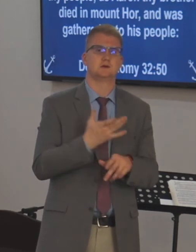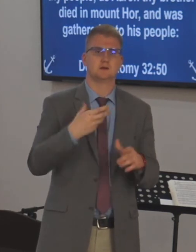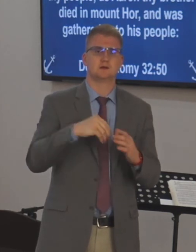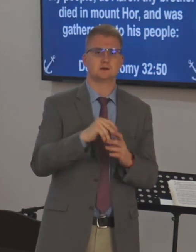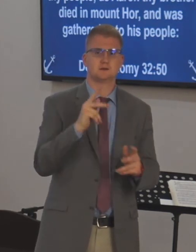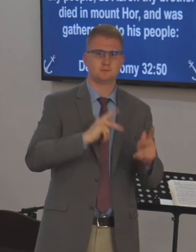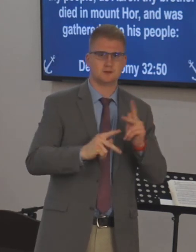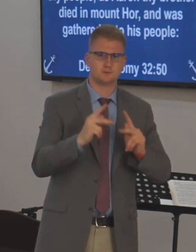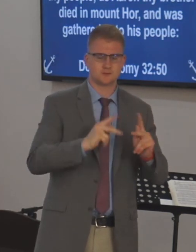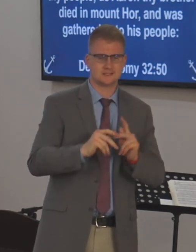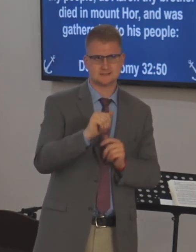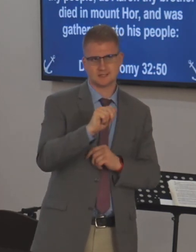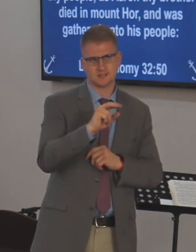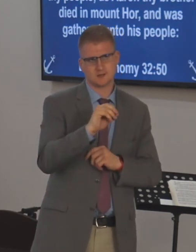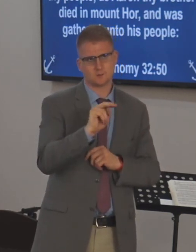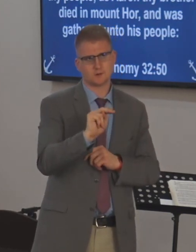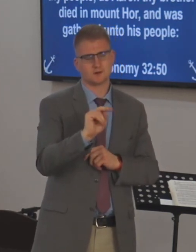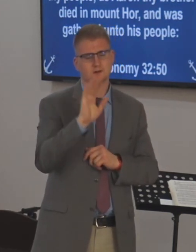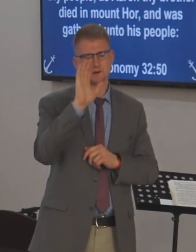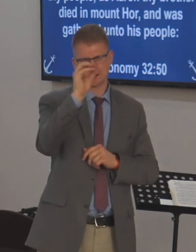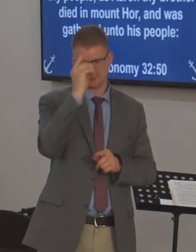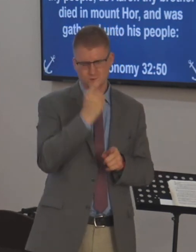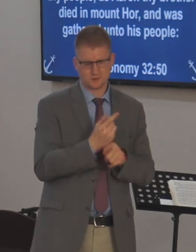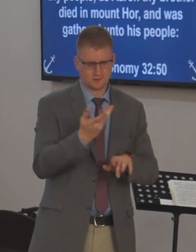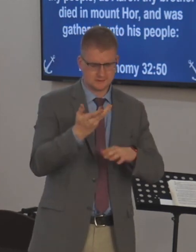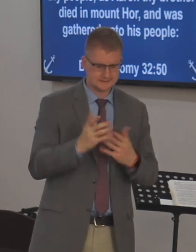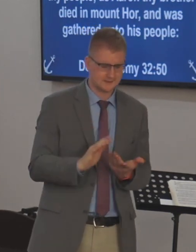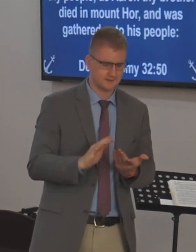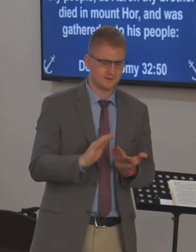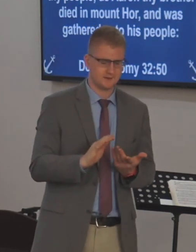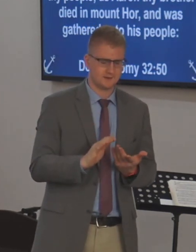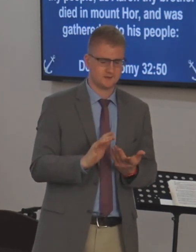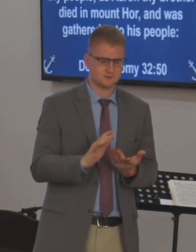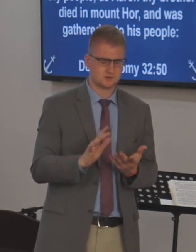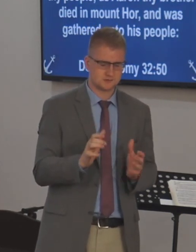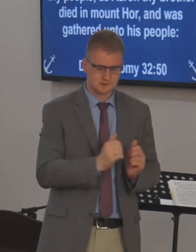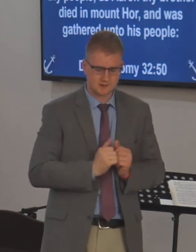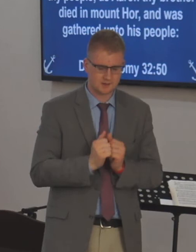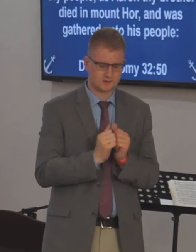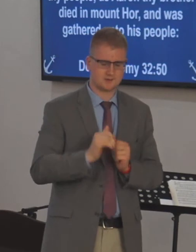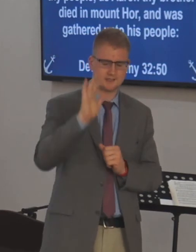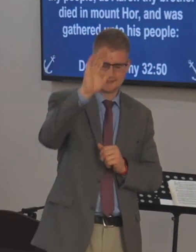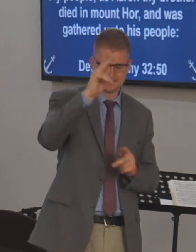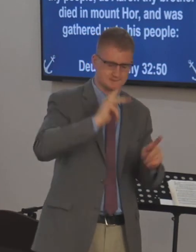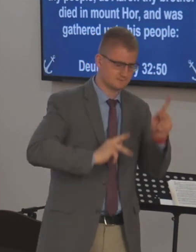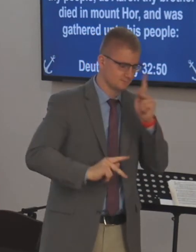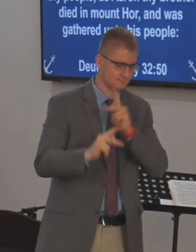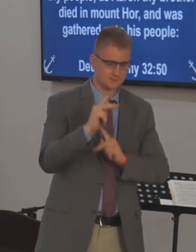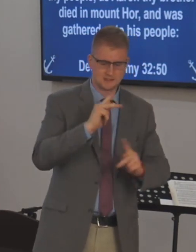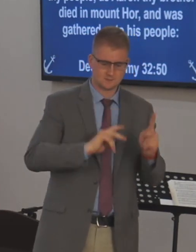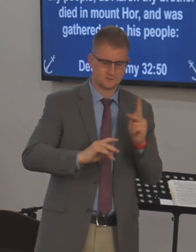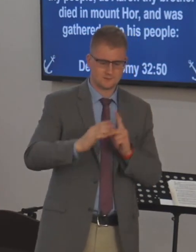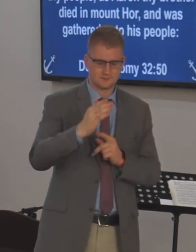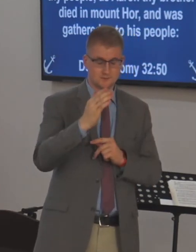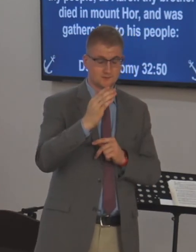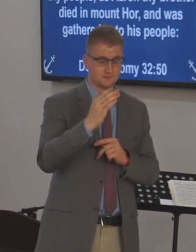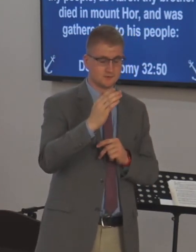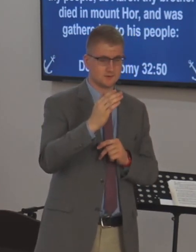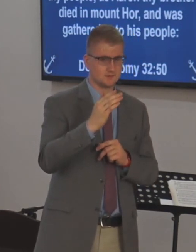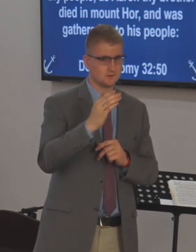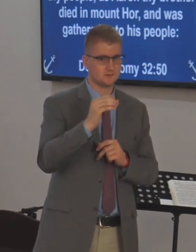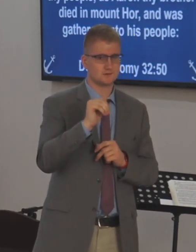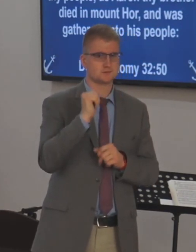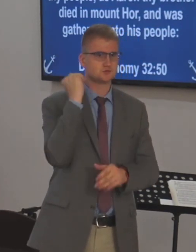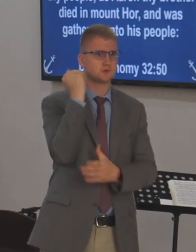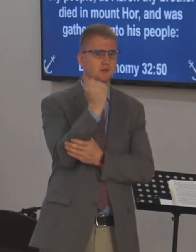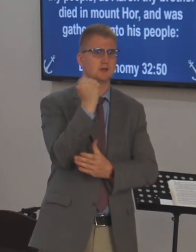brother died in Mount Hor, and was gathered unto his people. You know where he went to? Abraham's bosom, which is in